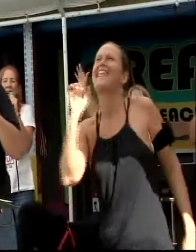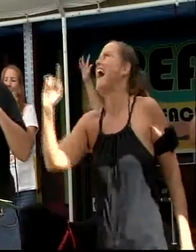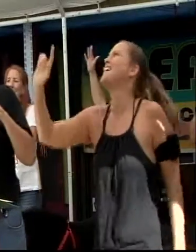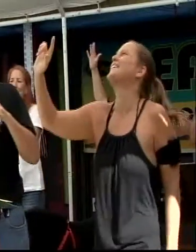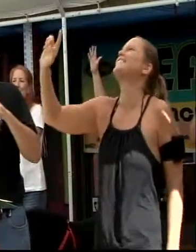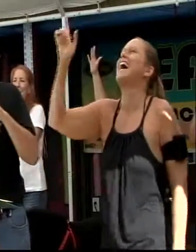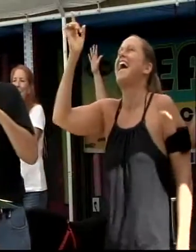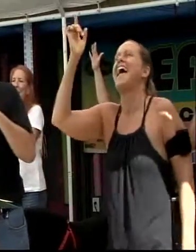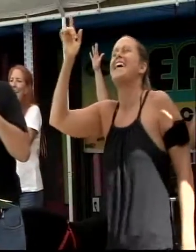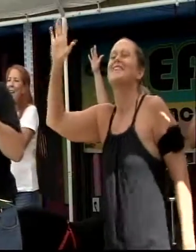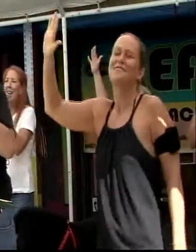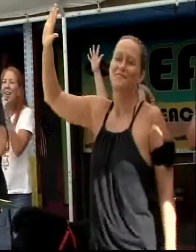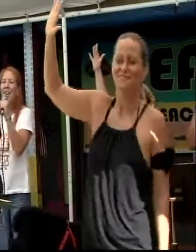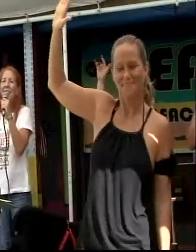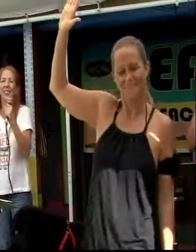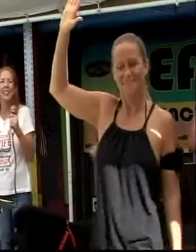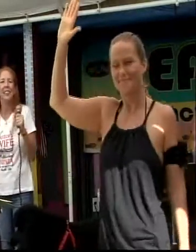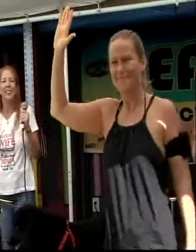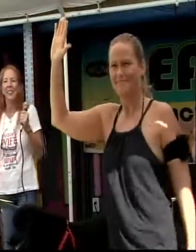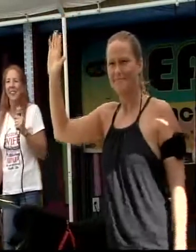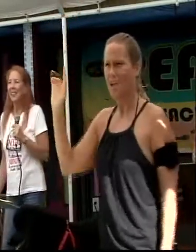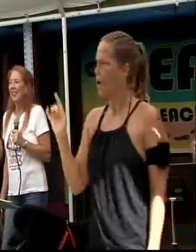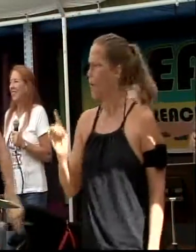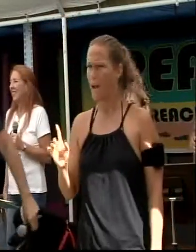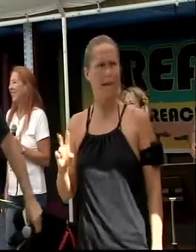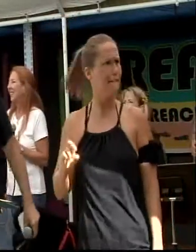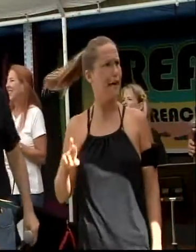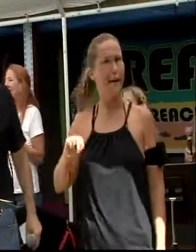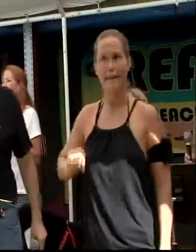I'll fly away. Where are you, Vern?